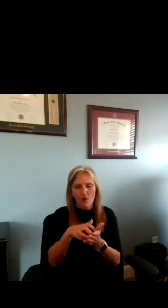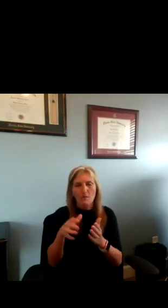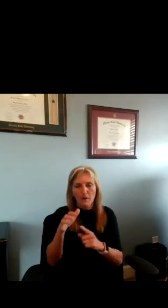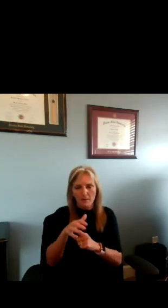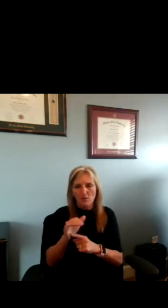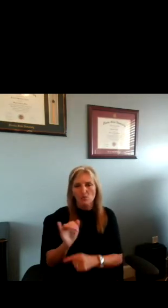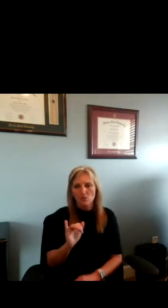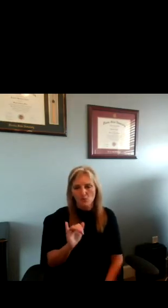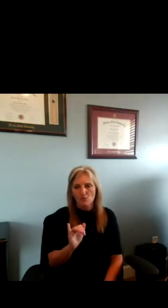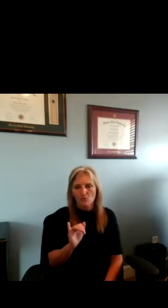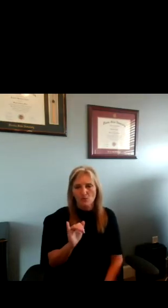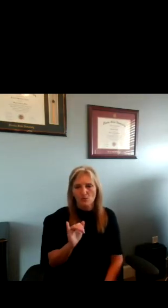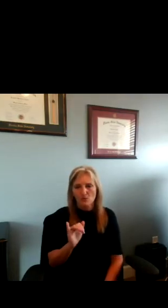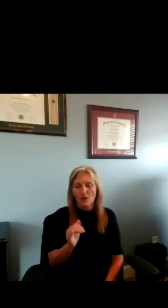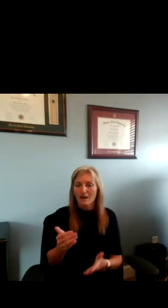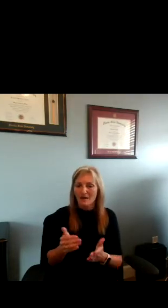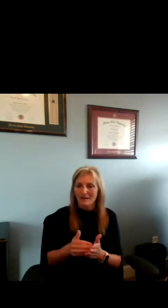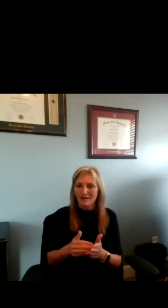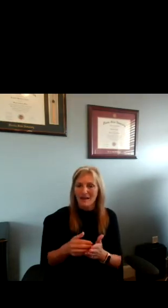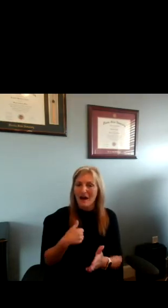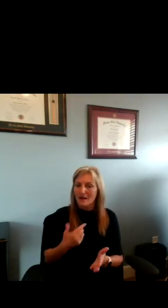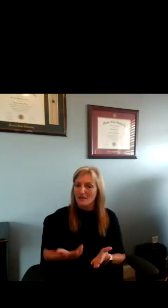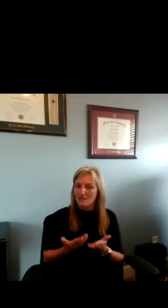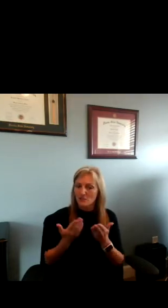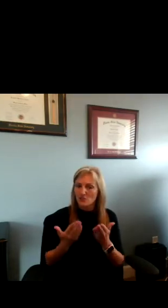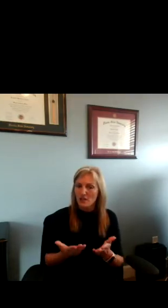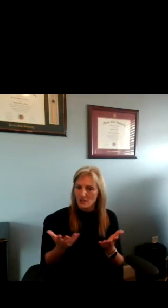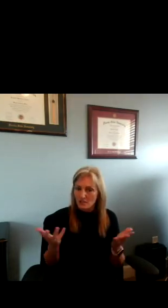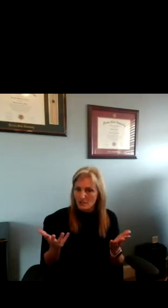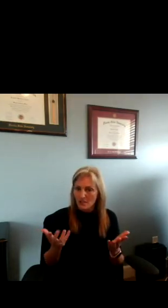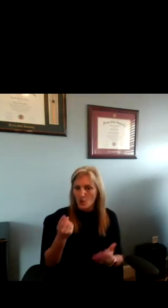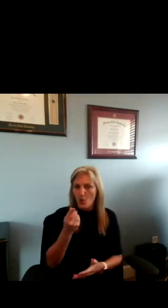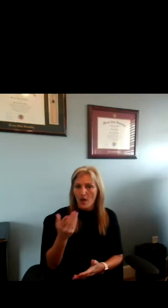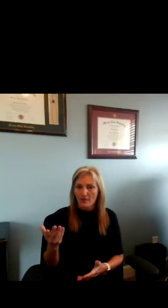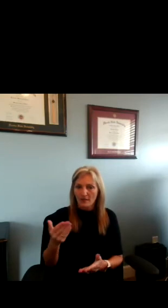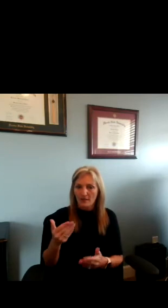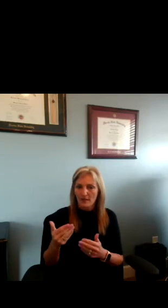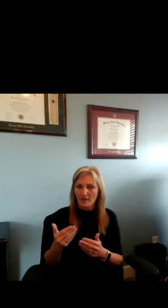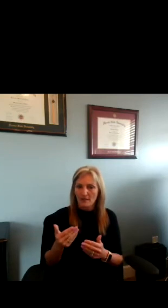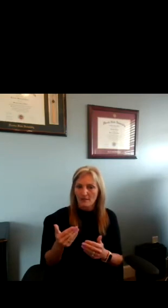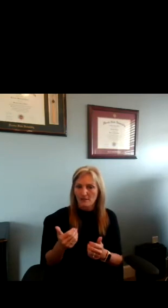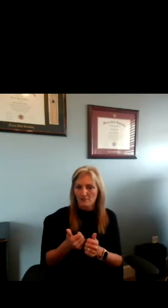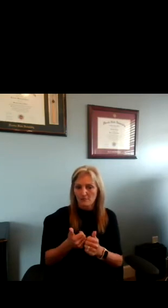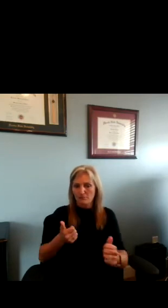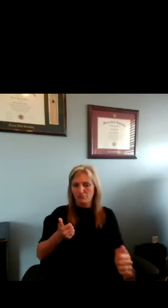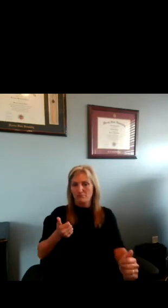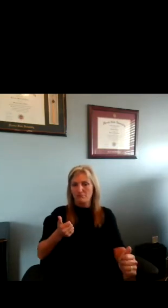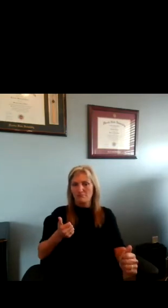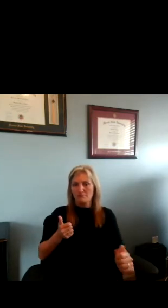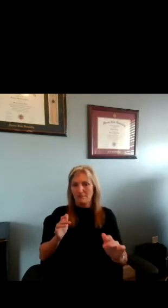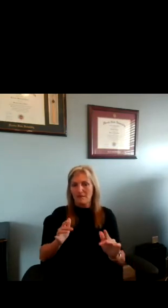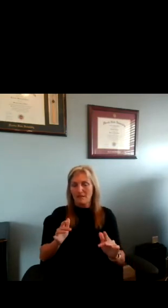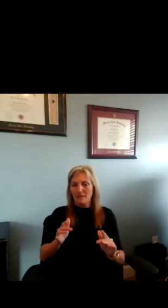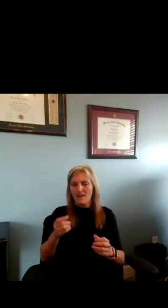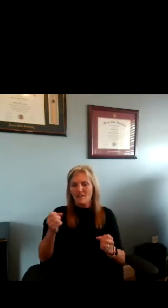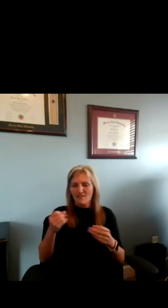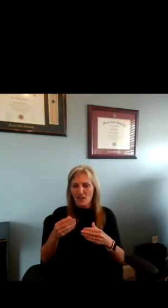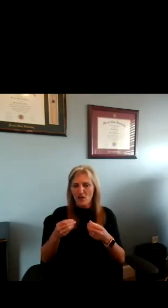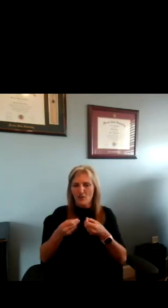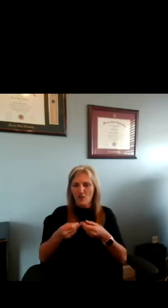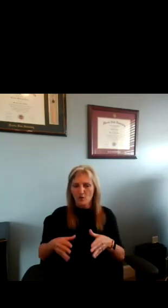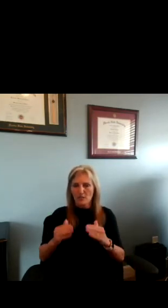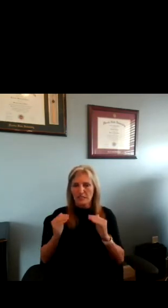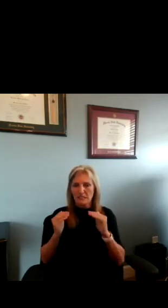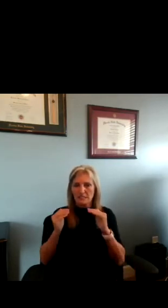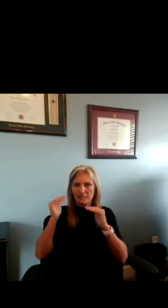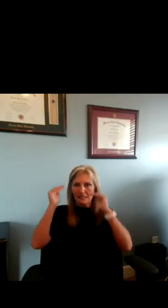populations. Again, I suggest that one thing that deters empathy is fear of losing status, fear that there are not